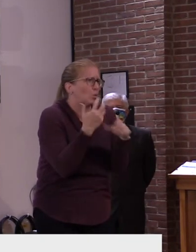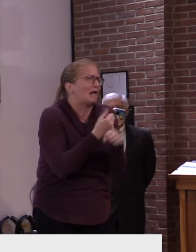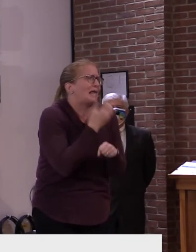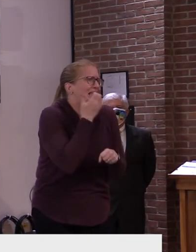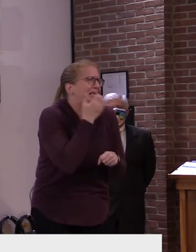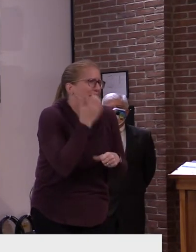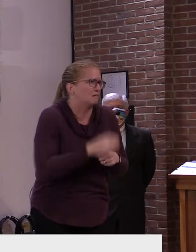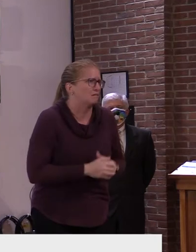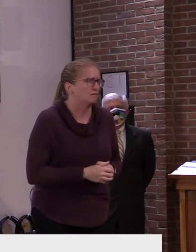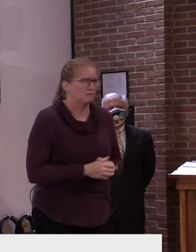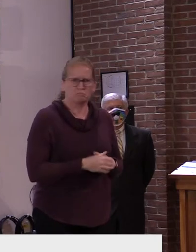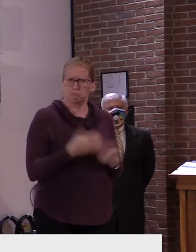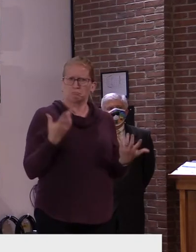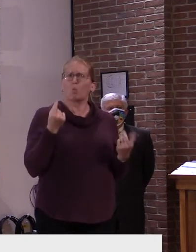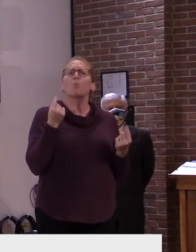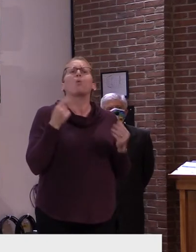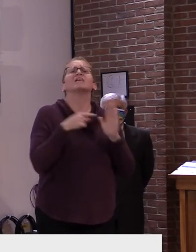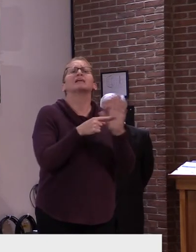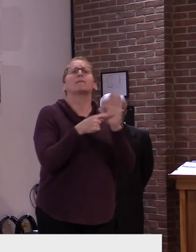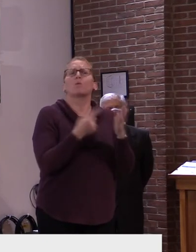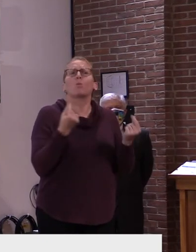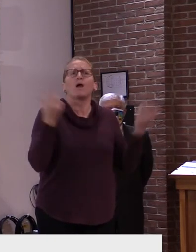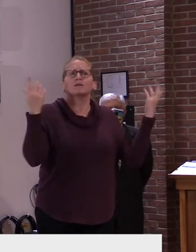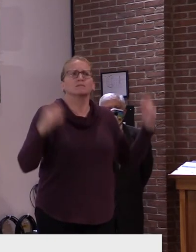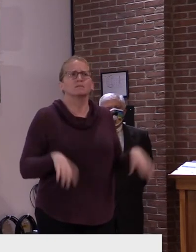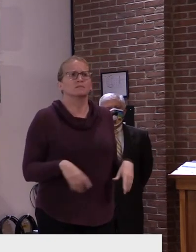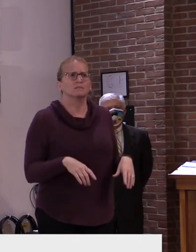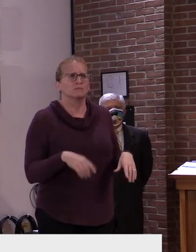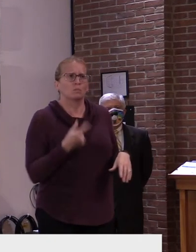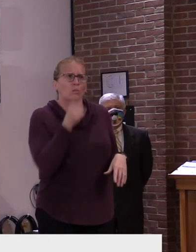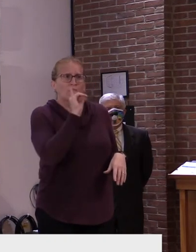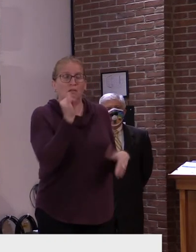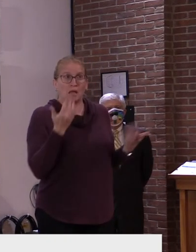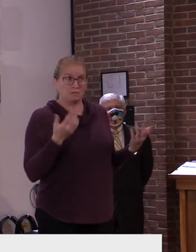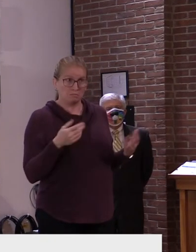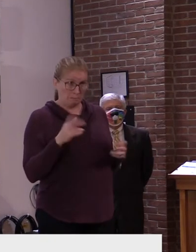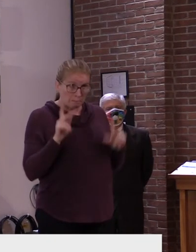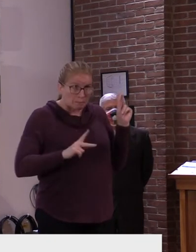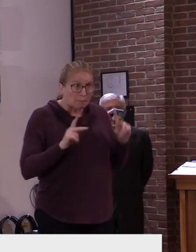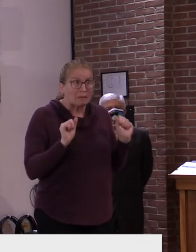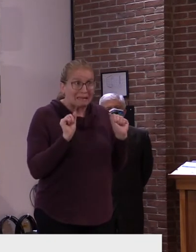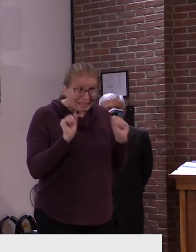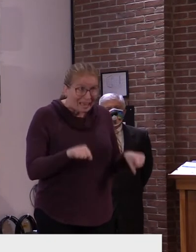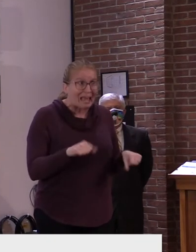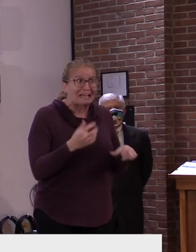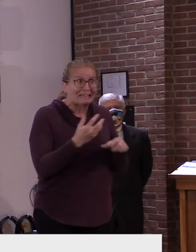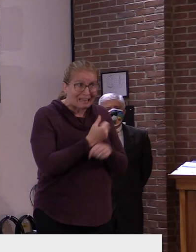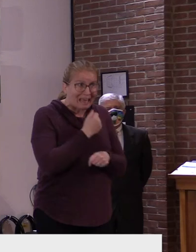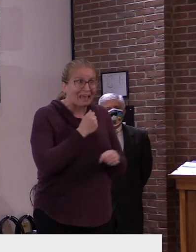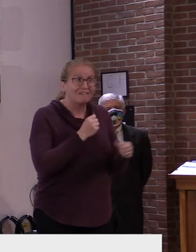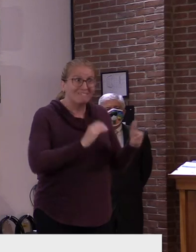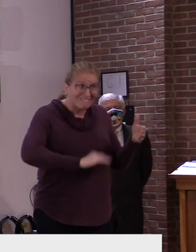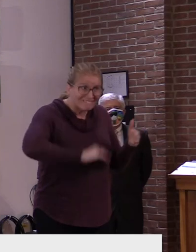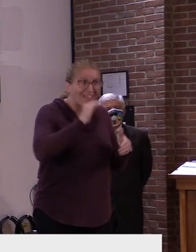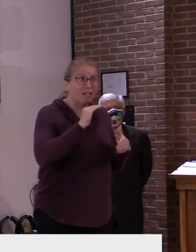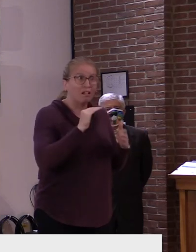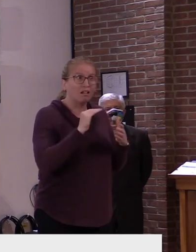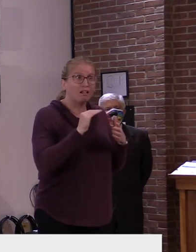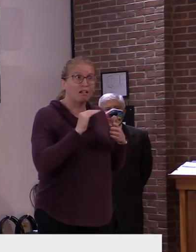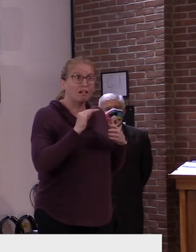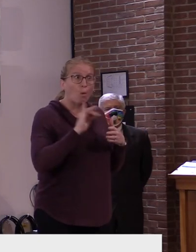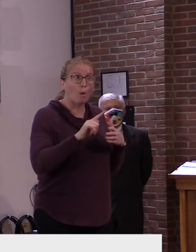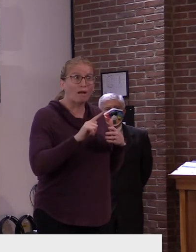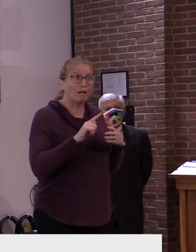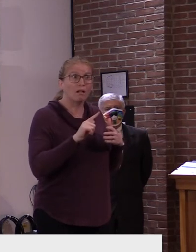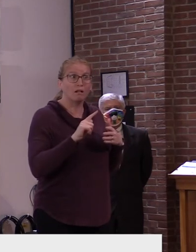What kind of arrangements? Are you saying that there will be some people can actually get their fuel tanks filled as long as